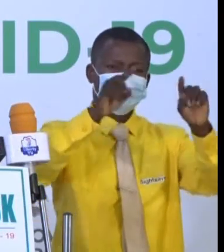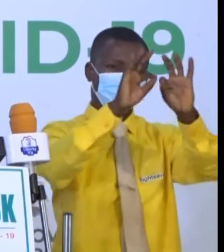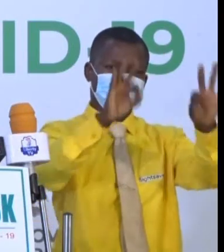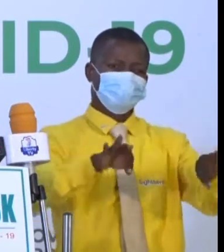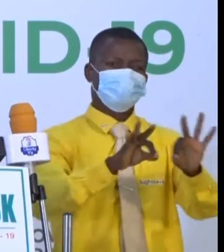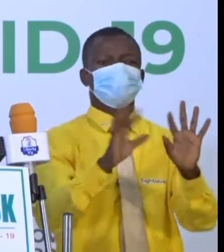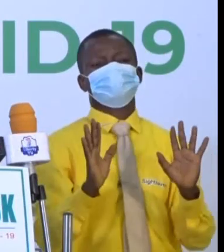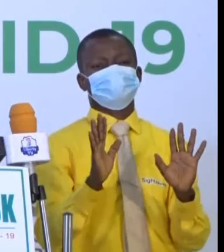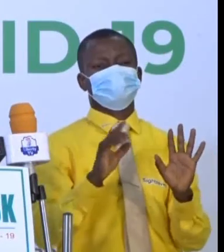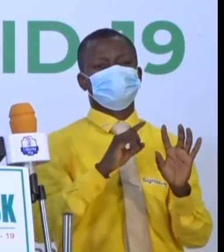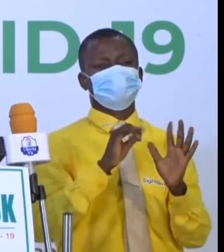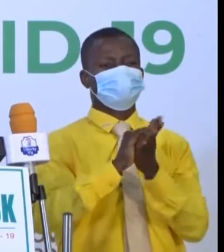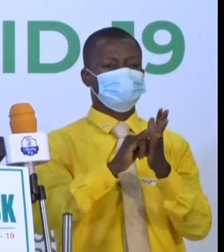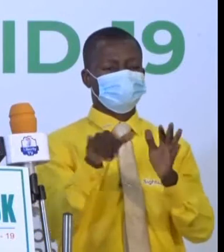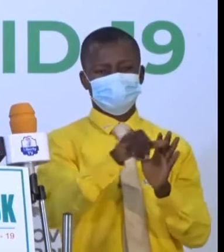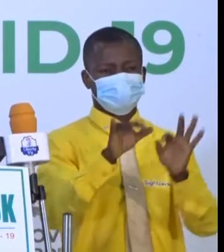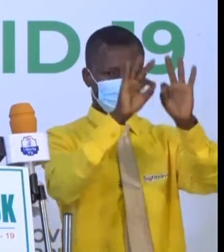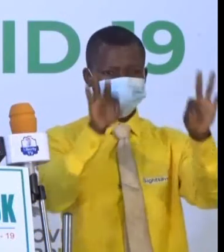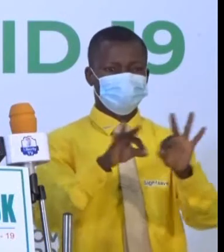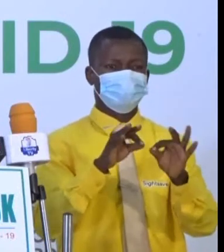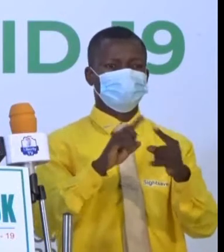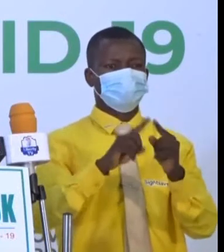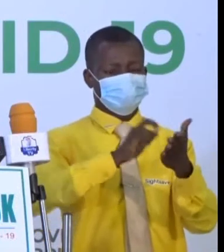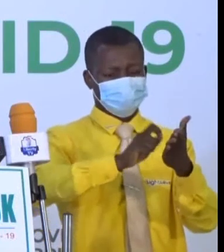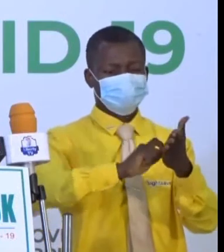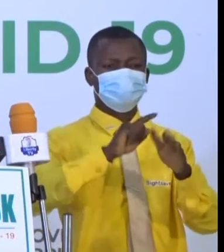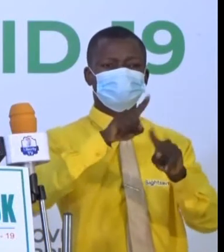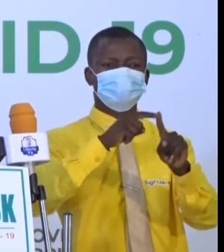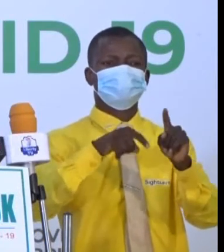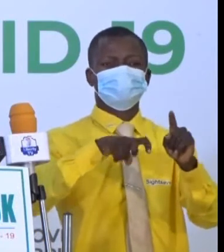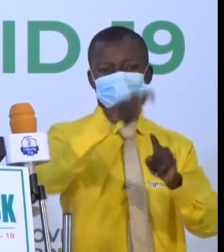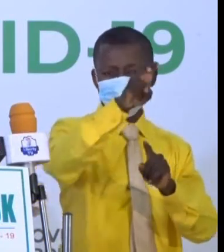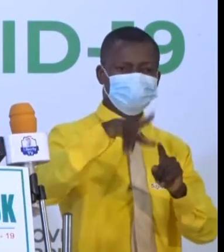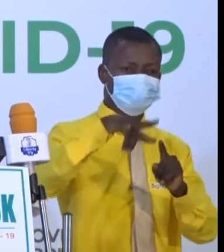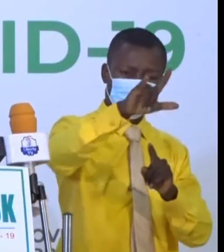fill manually in flight or on arrival in Nigeria.